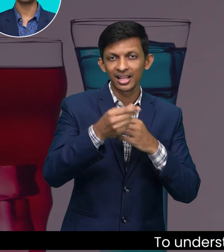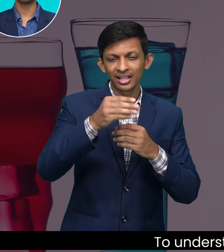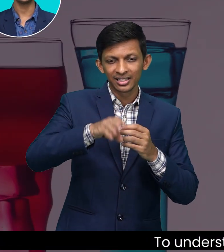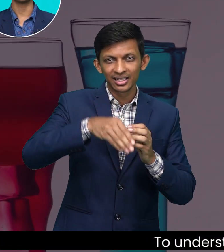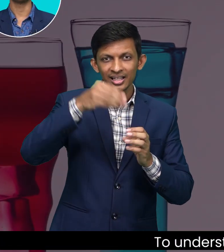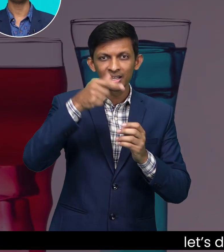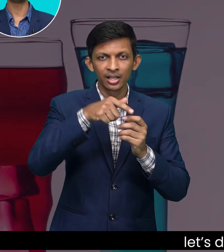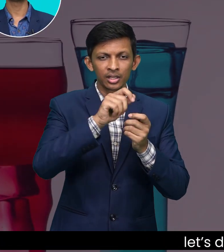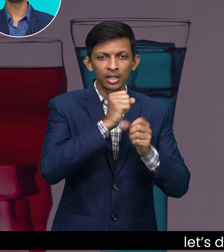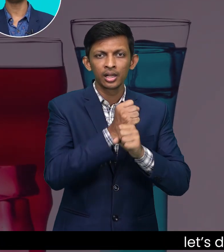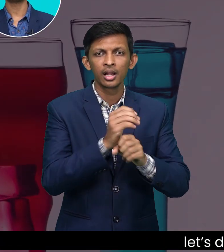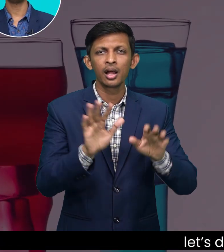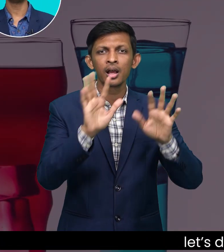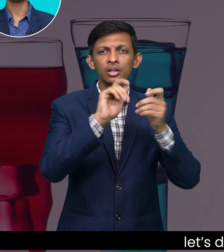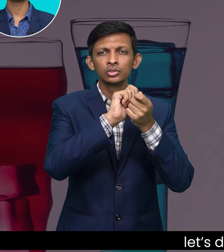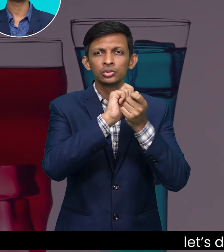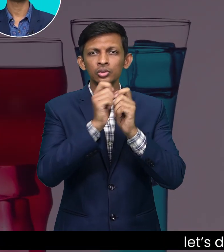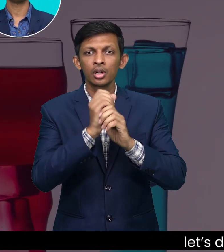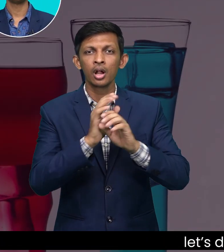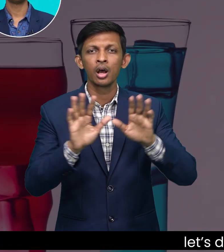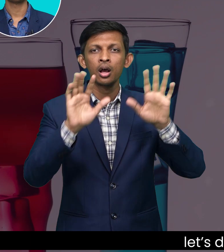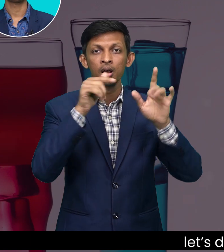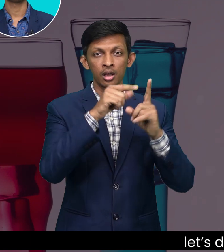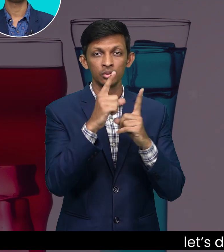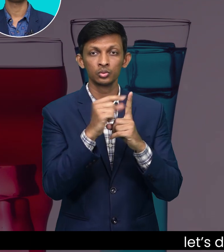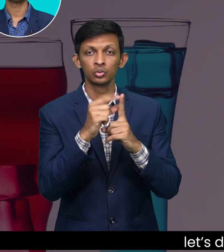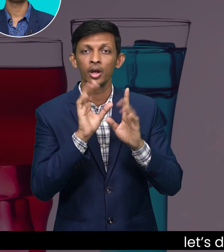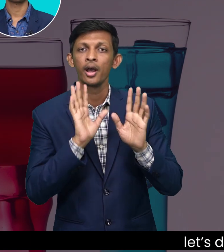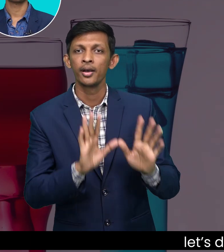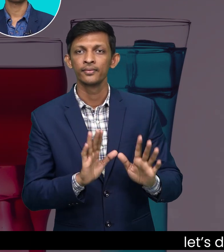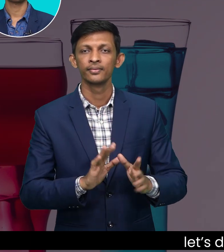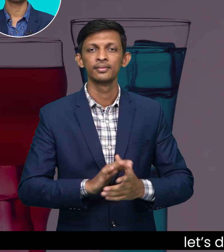understand sublimation, let's do an activity.